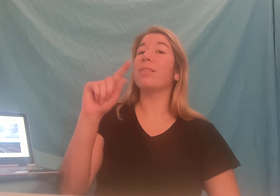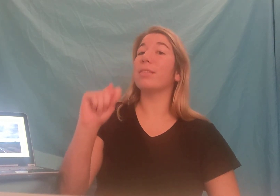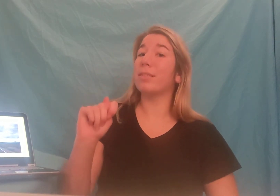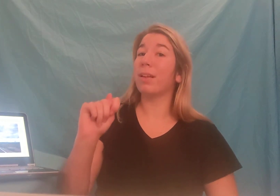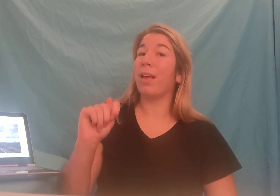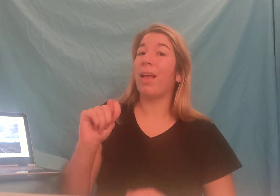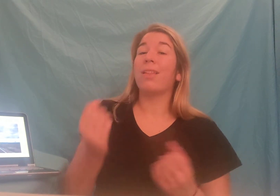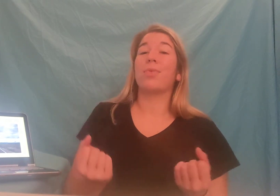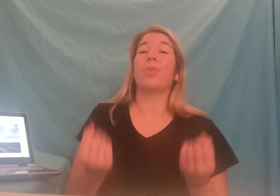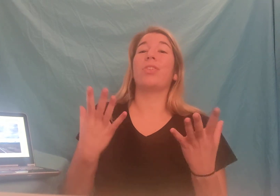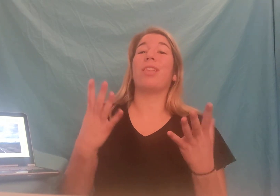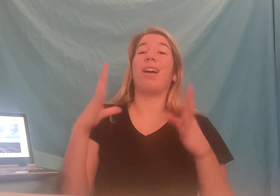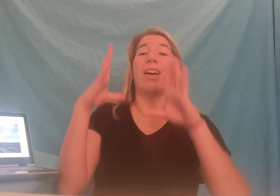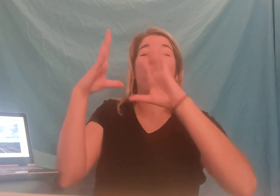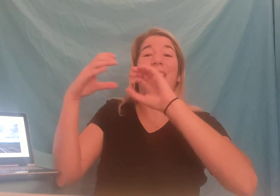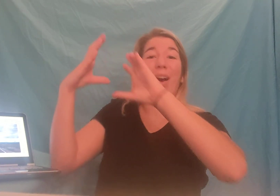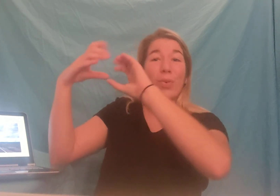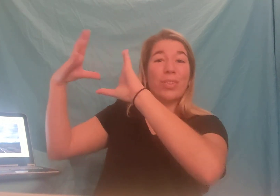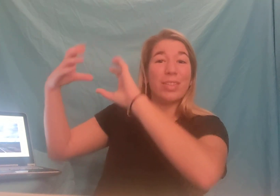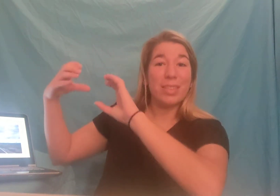Overcast is when there's a lot of clouds.